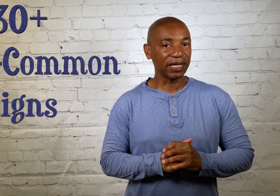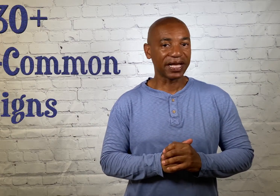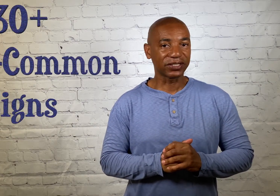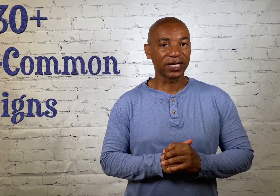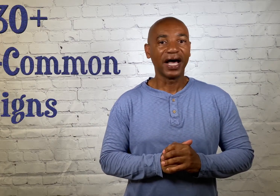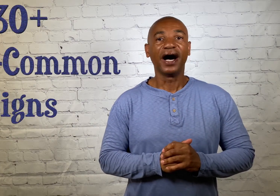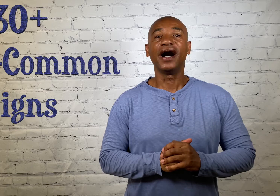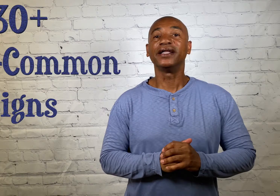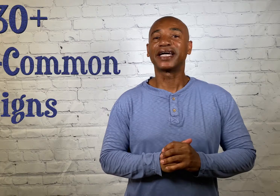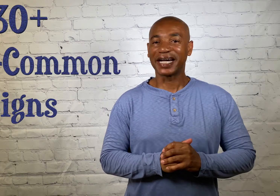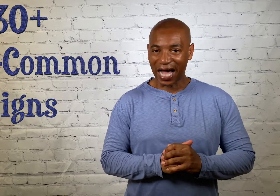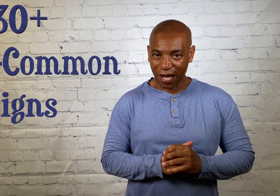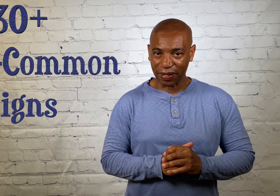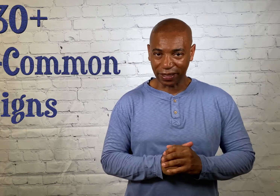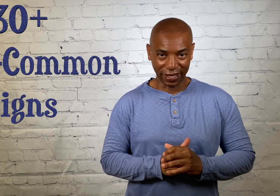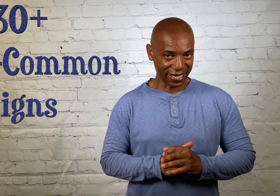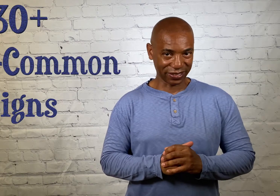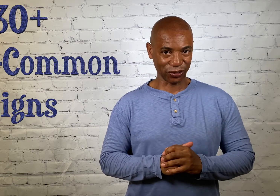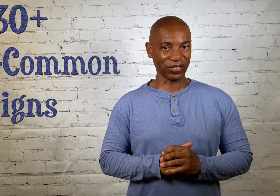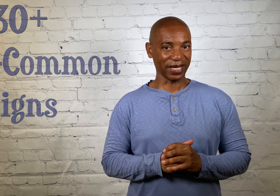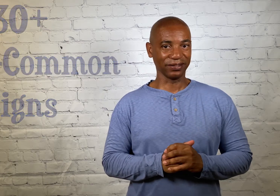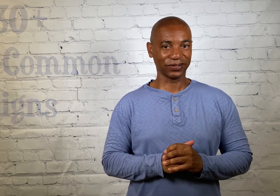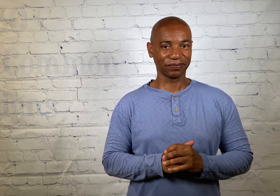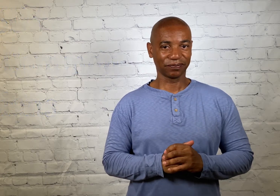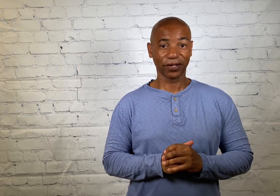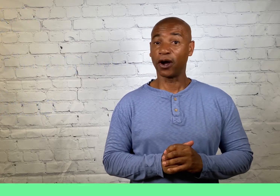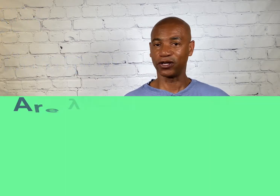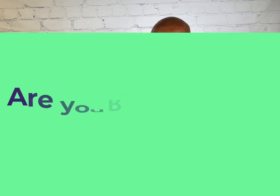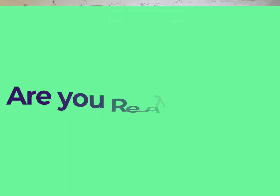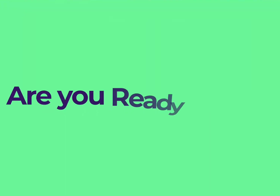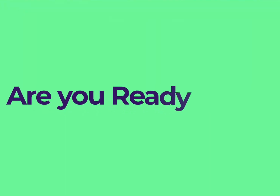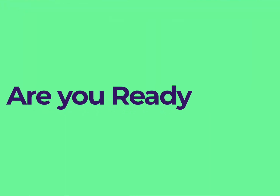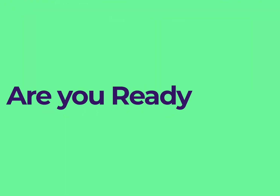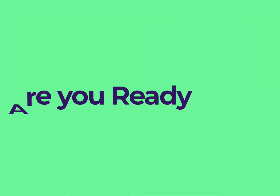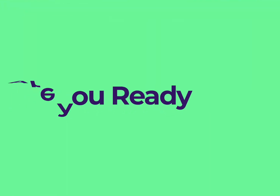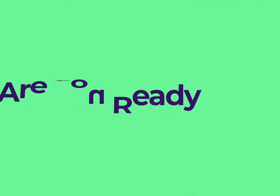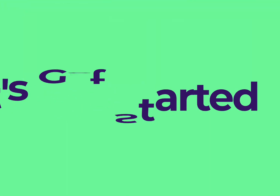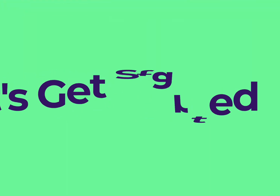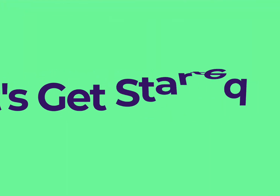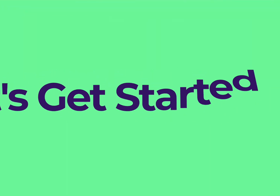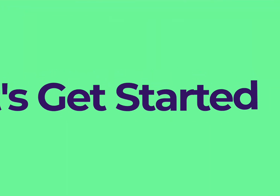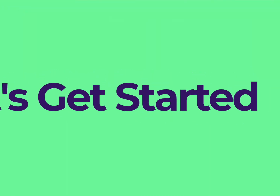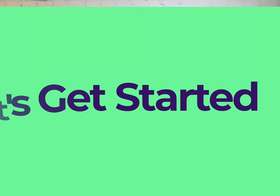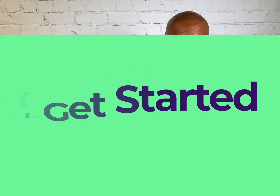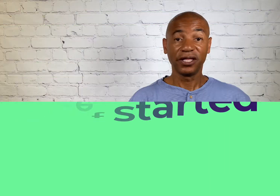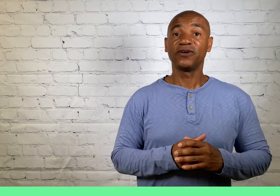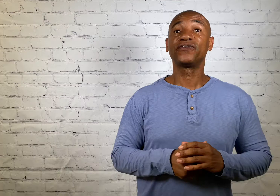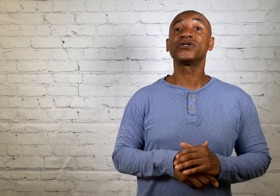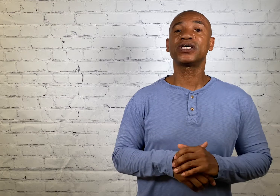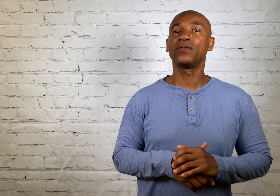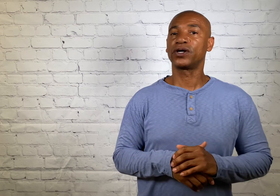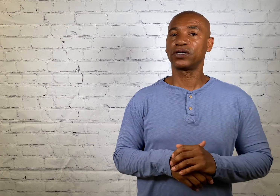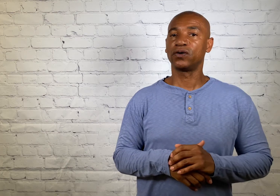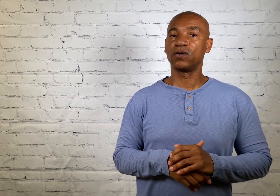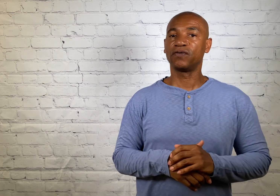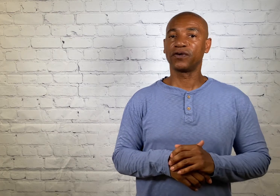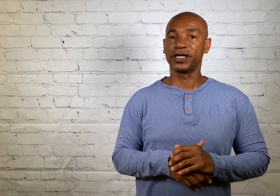plus uncommon ASL signs. Are you ready? Let's get started. The first sign we're going to go over is